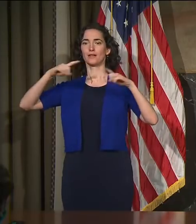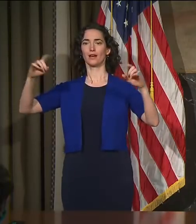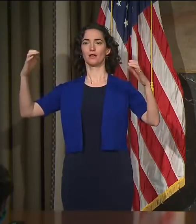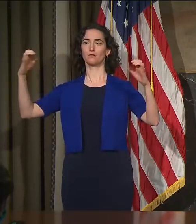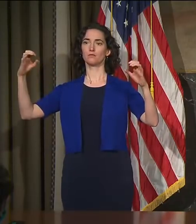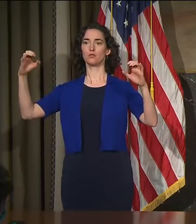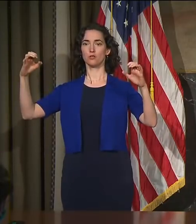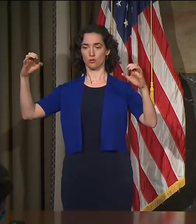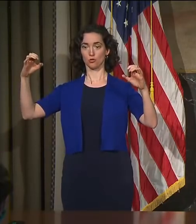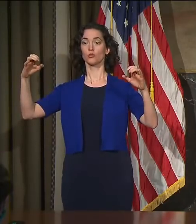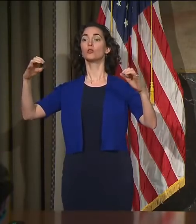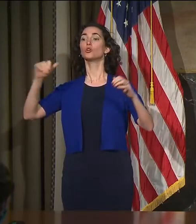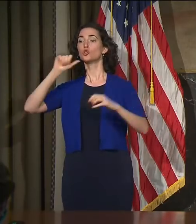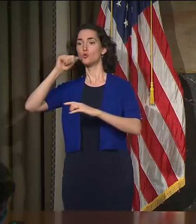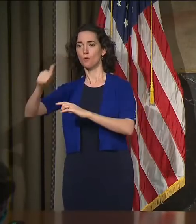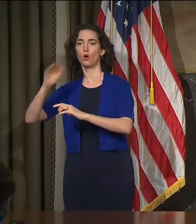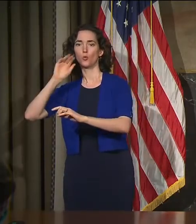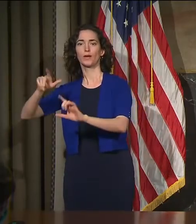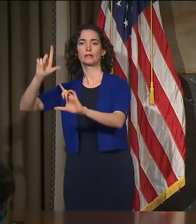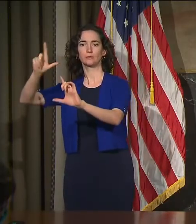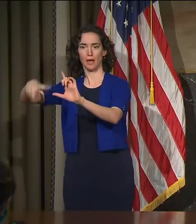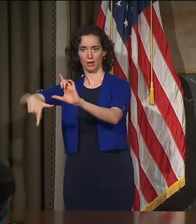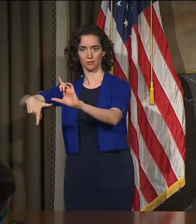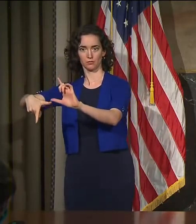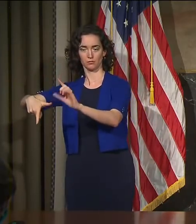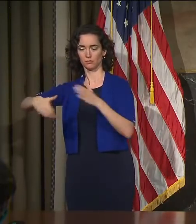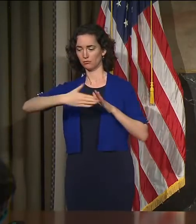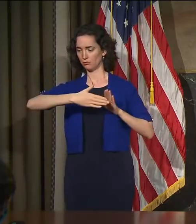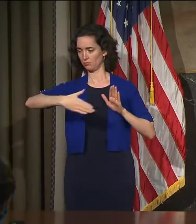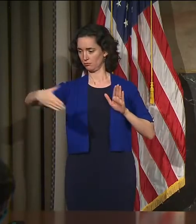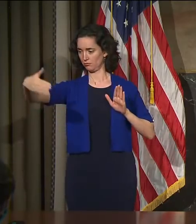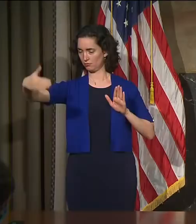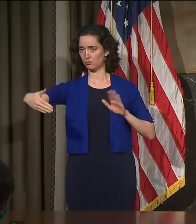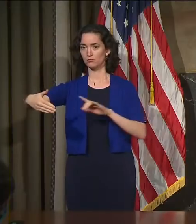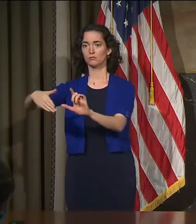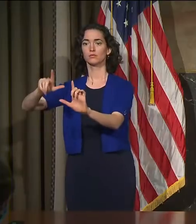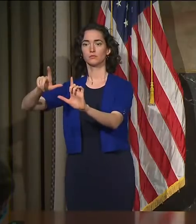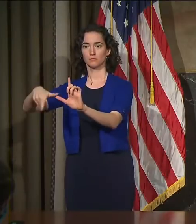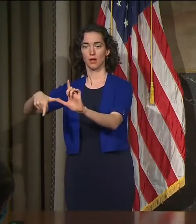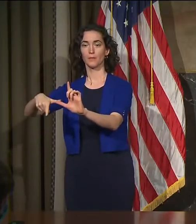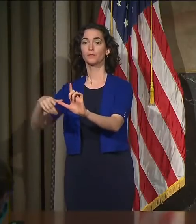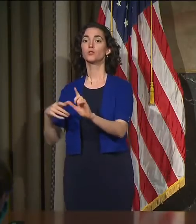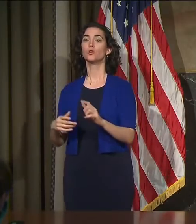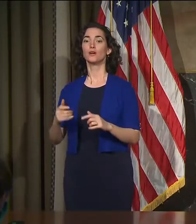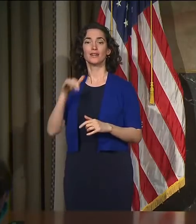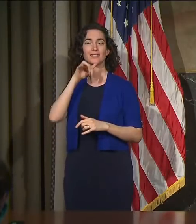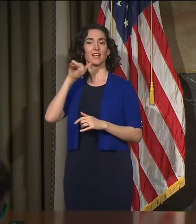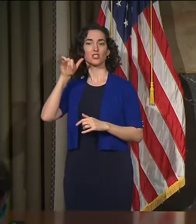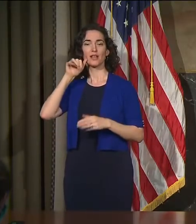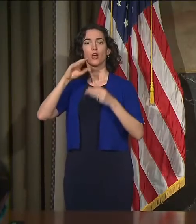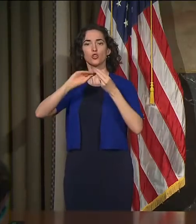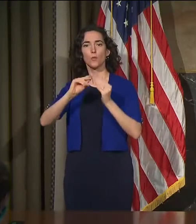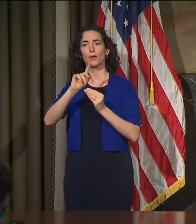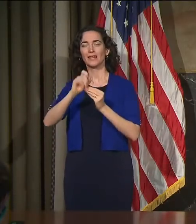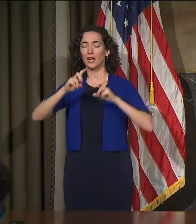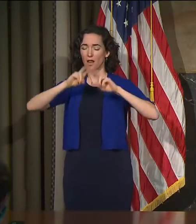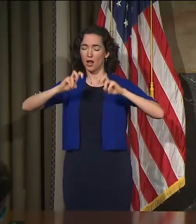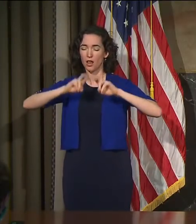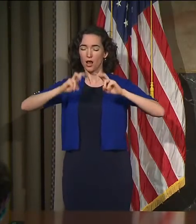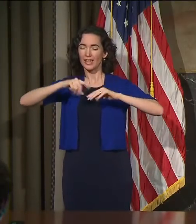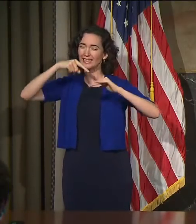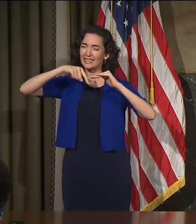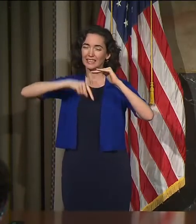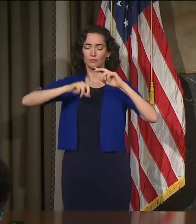say, will expire tomorrow. We've did a deep dive into the data yesterday, the most recent data that we